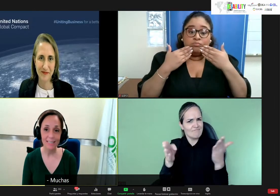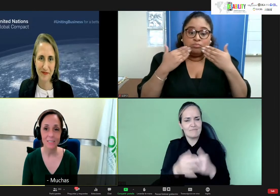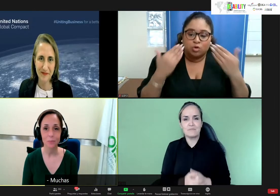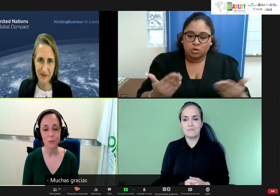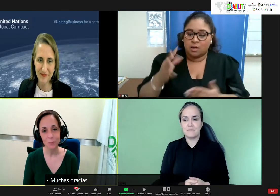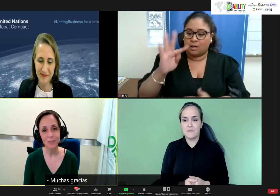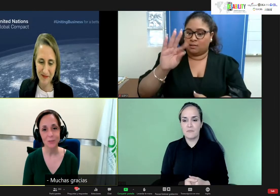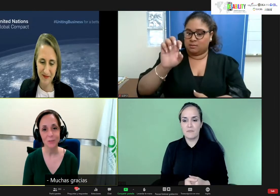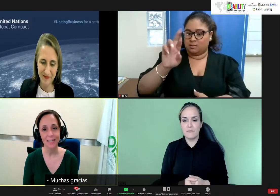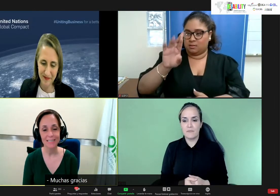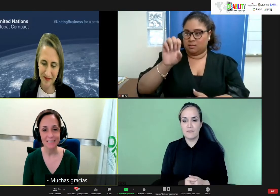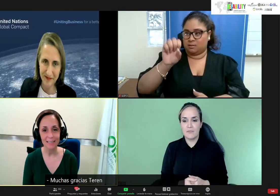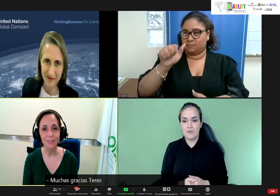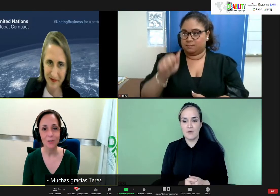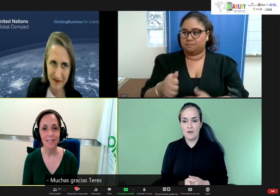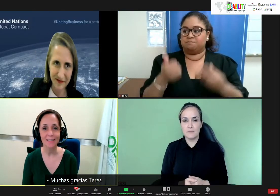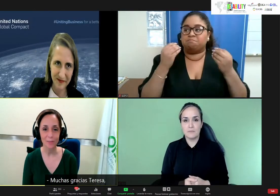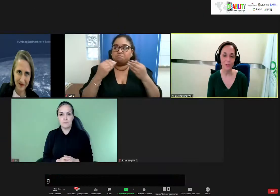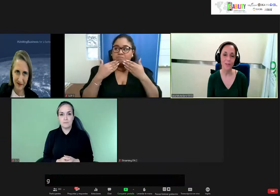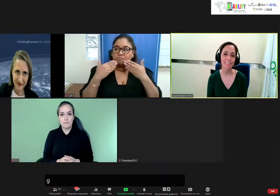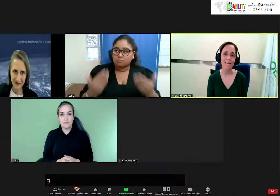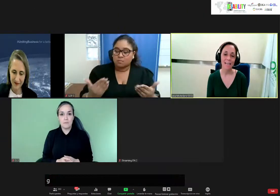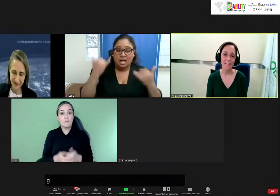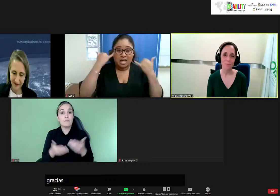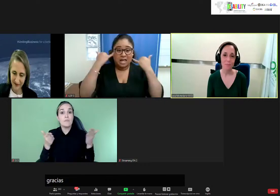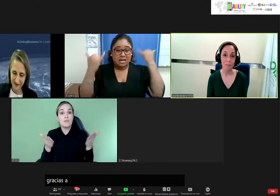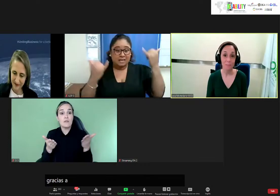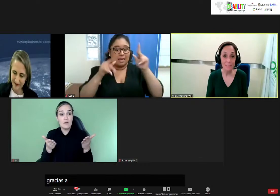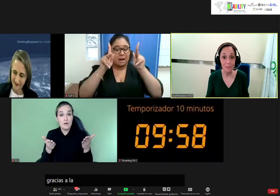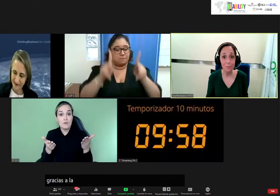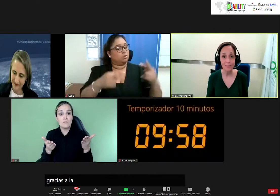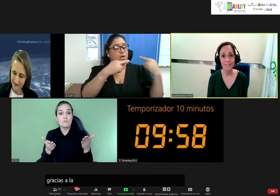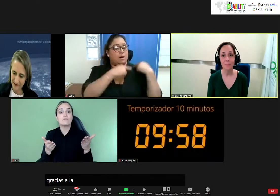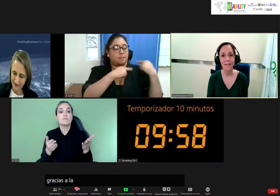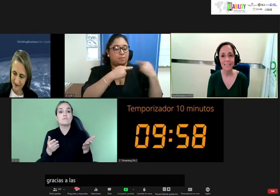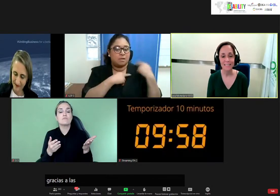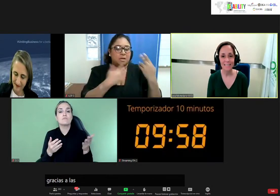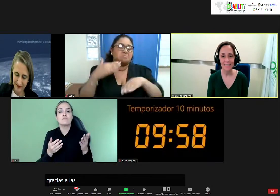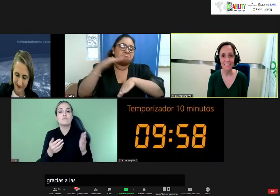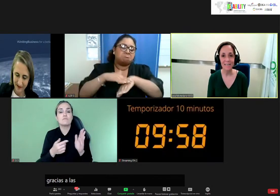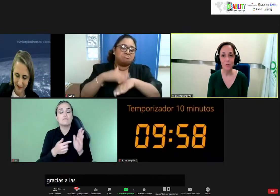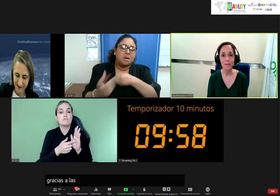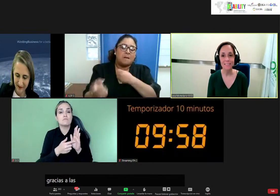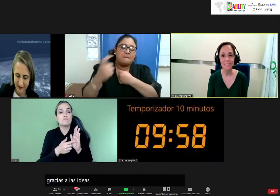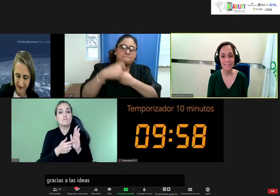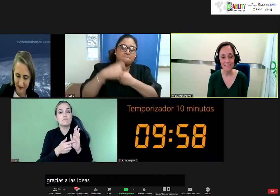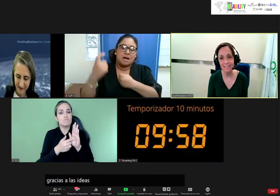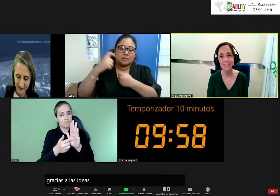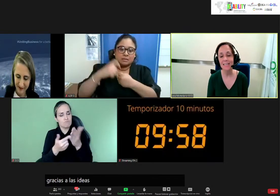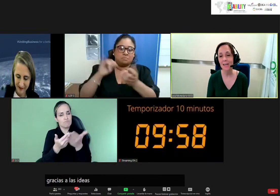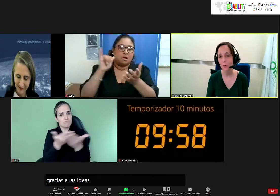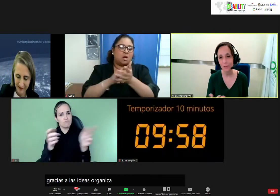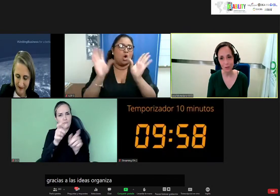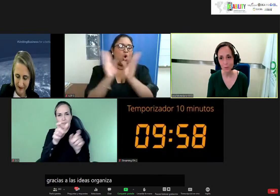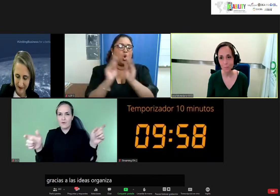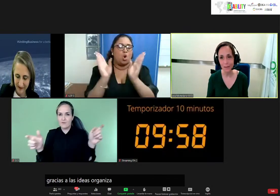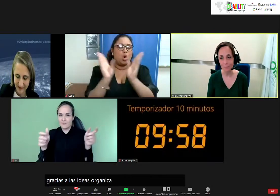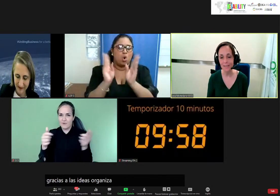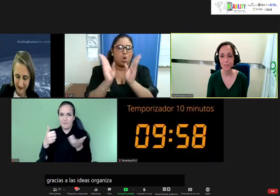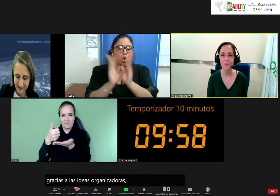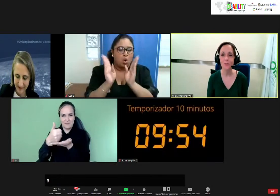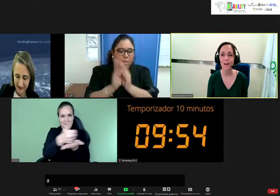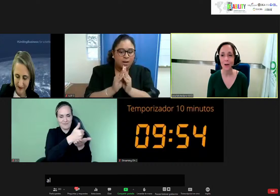thank you teresa very much and of course thanks to the organizers who have allowed me to participate in this